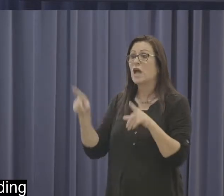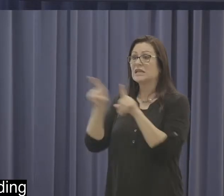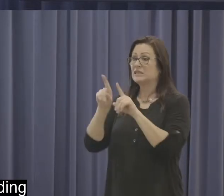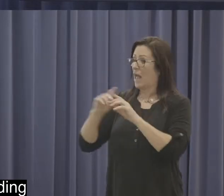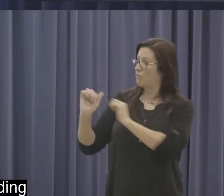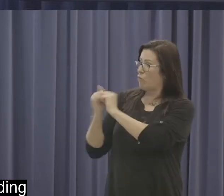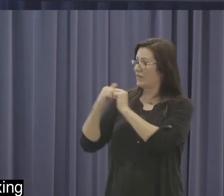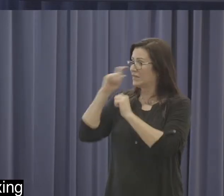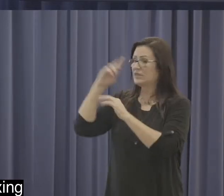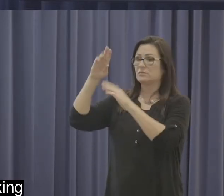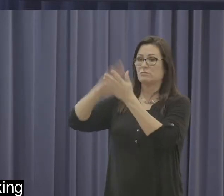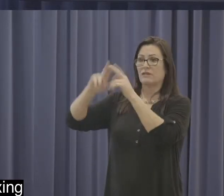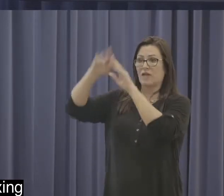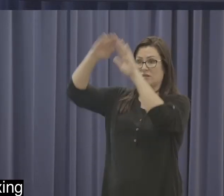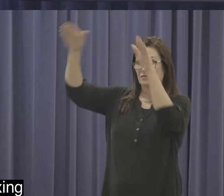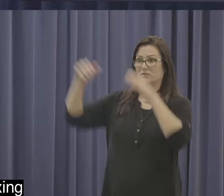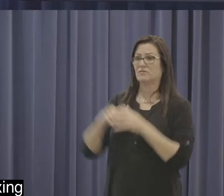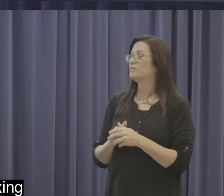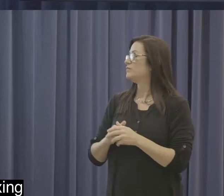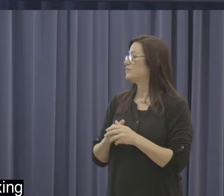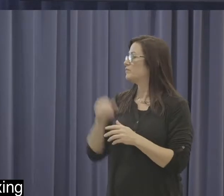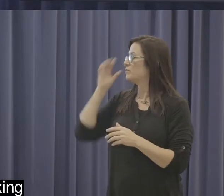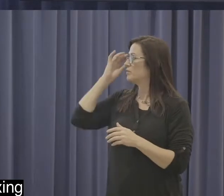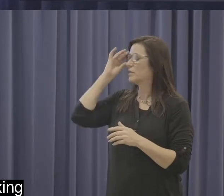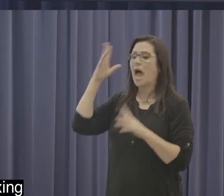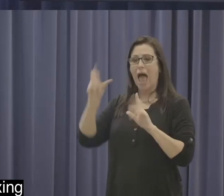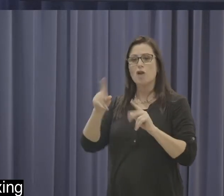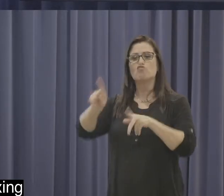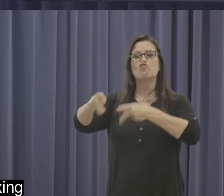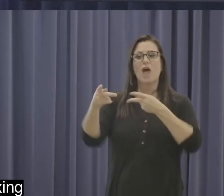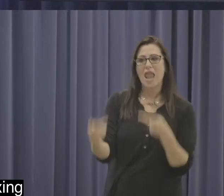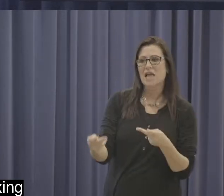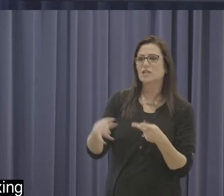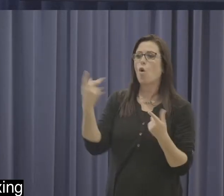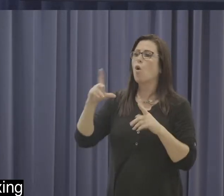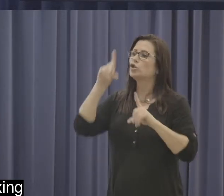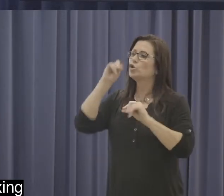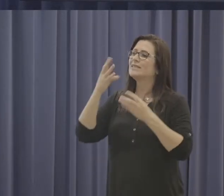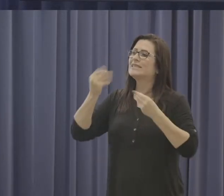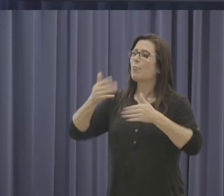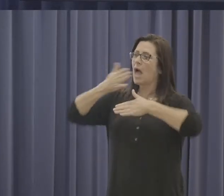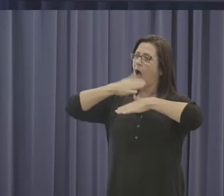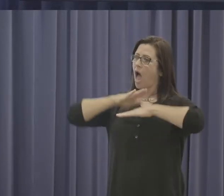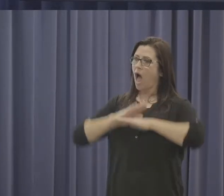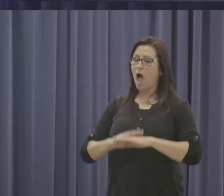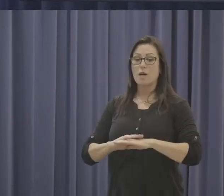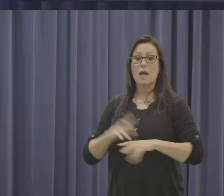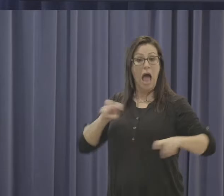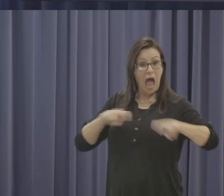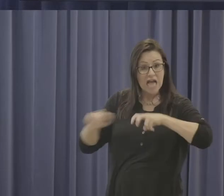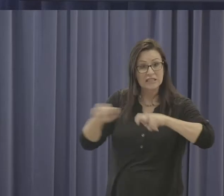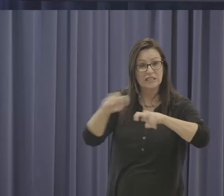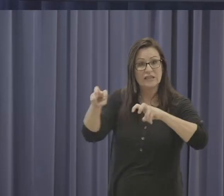and siblings, and in that order, and relaxing or doing calming activities, being physically